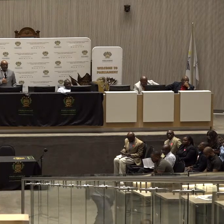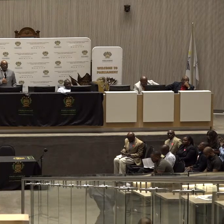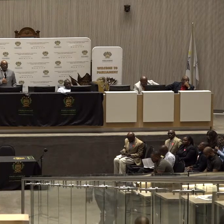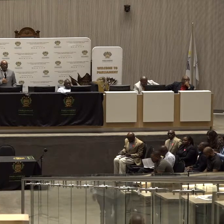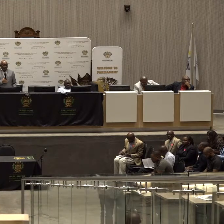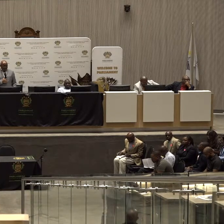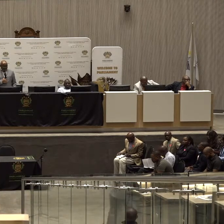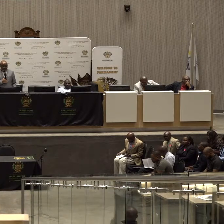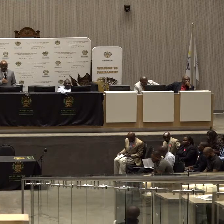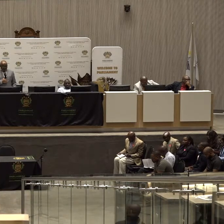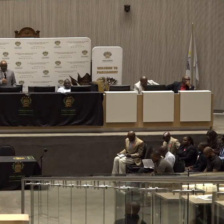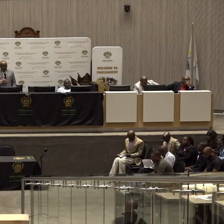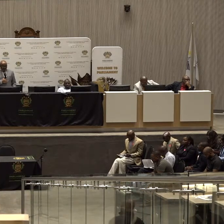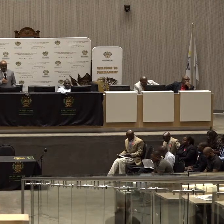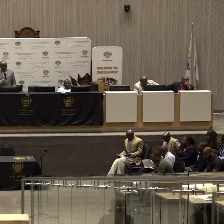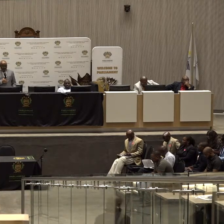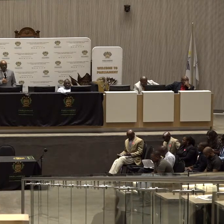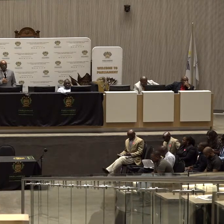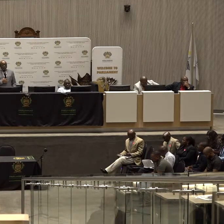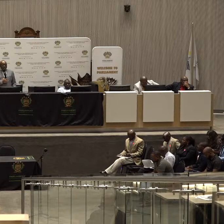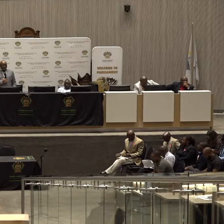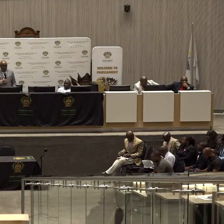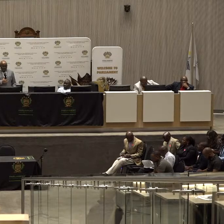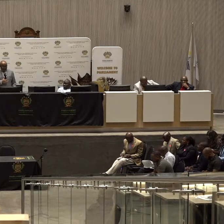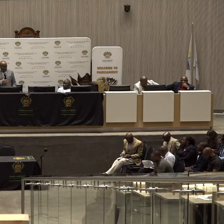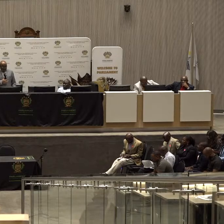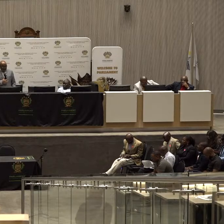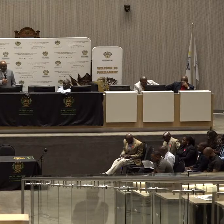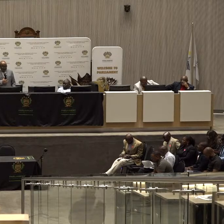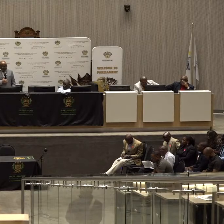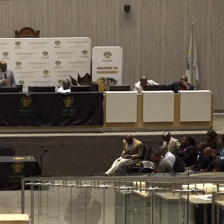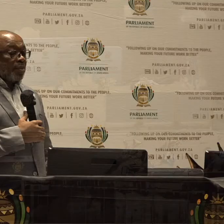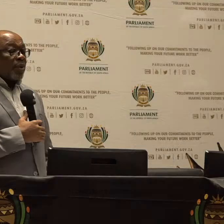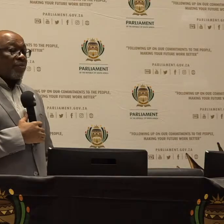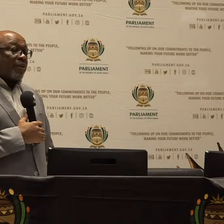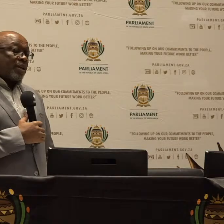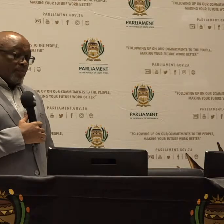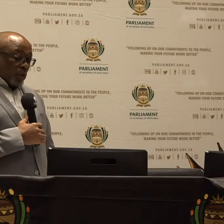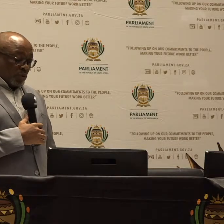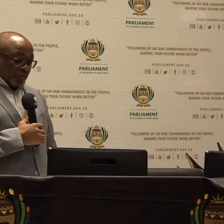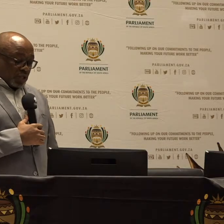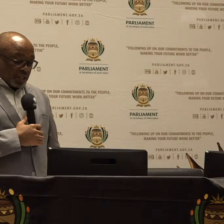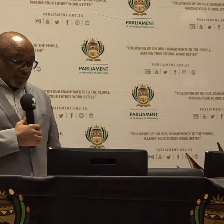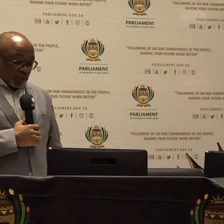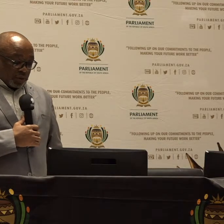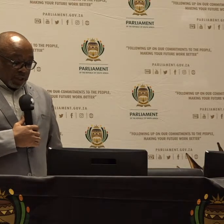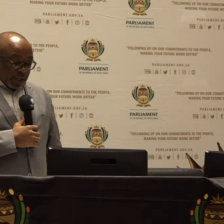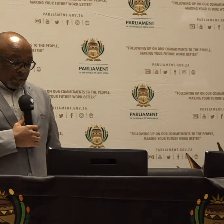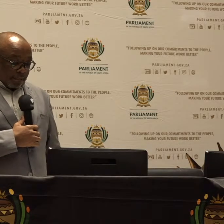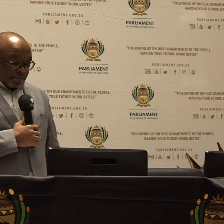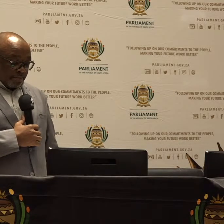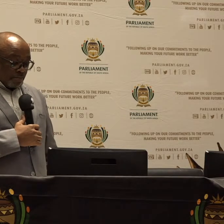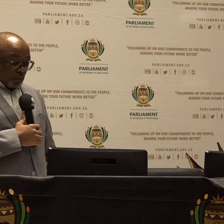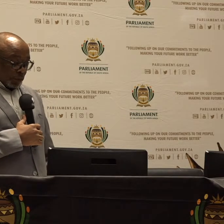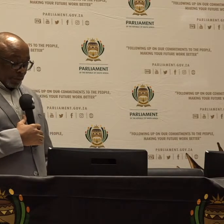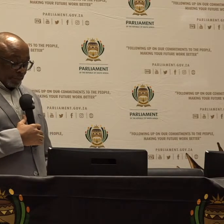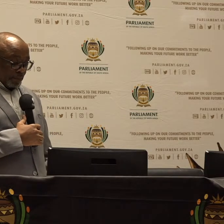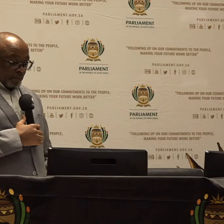the bill before us seeks to promote the use of rail as a preferred mode of